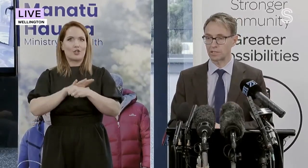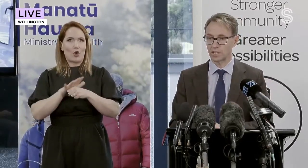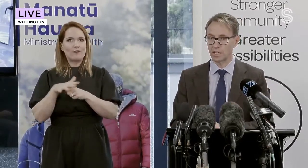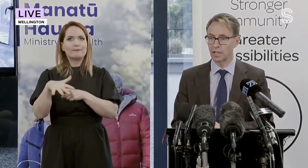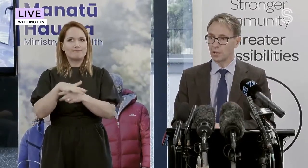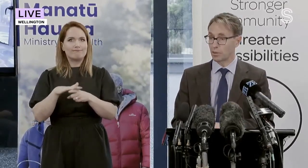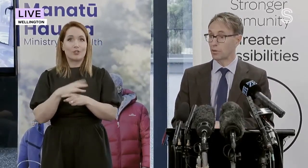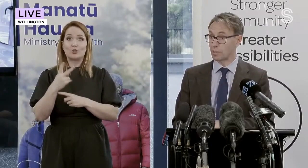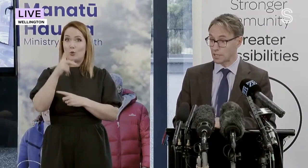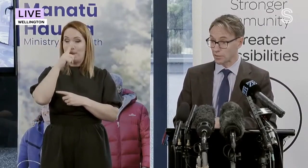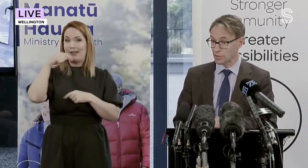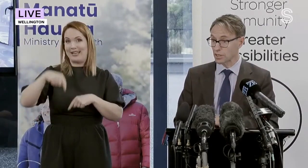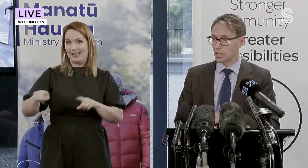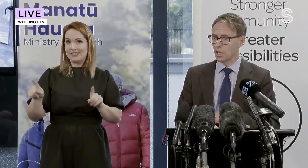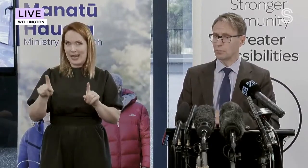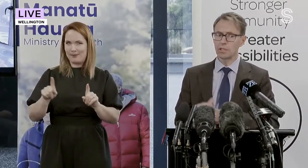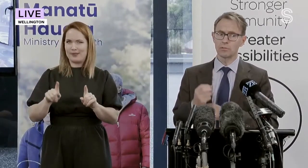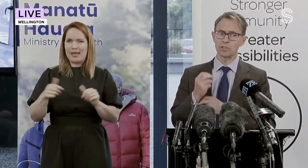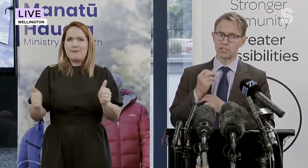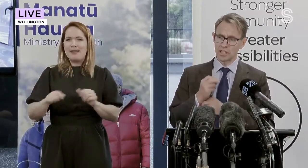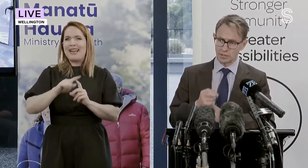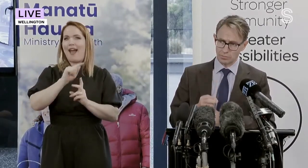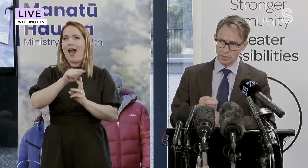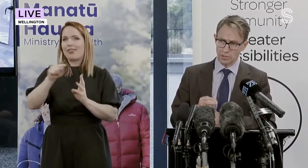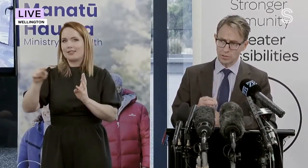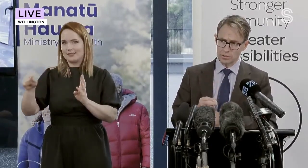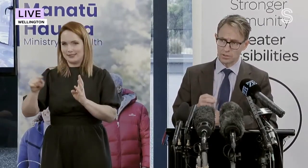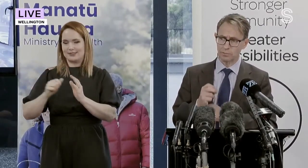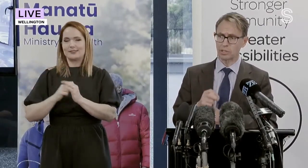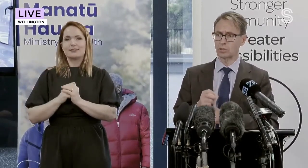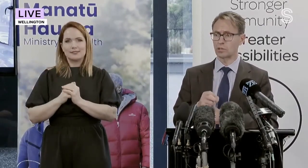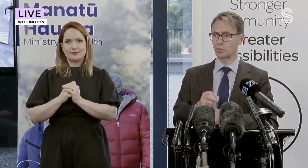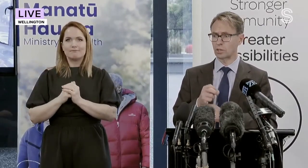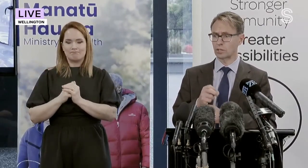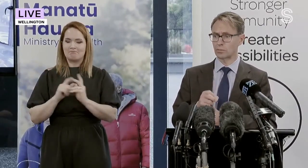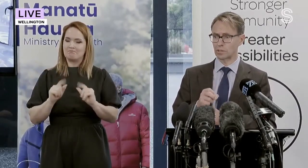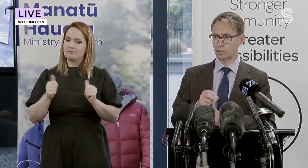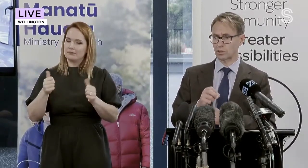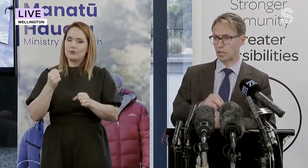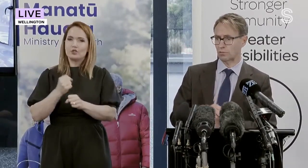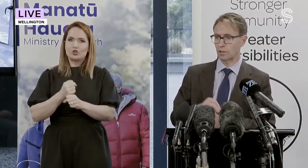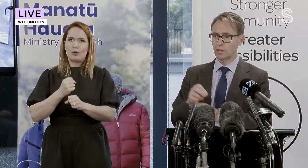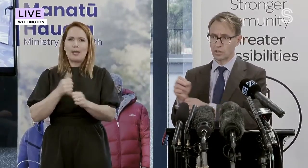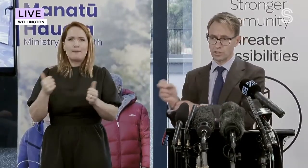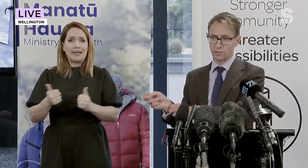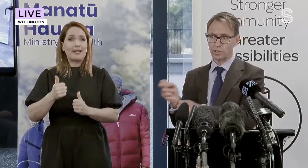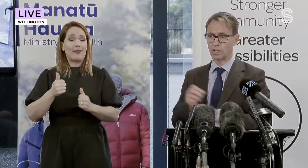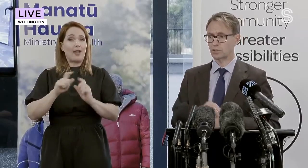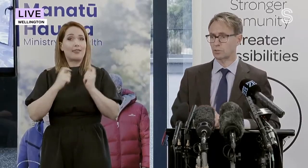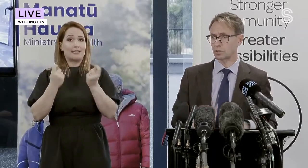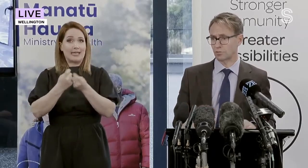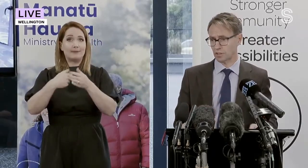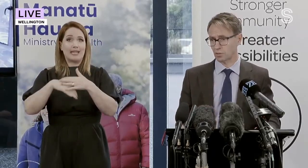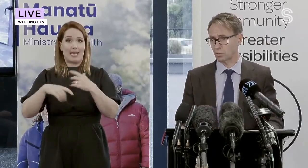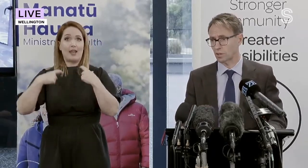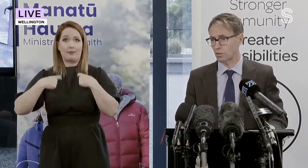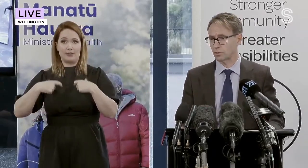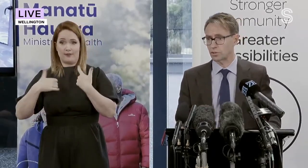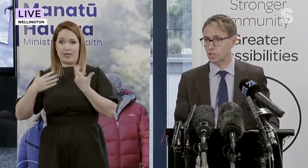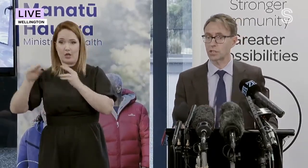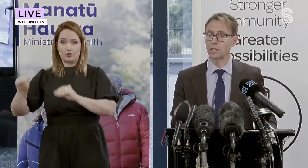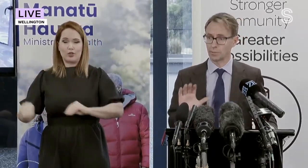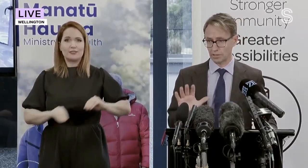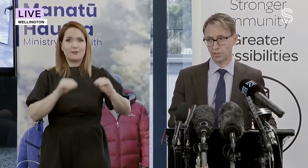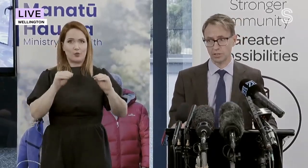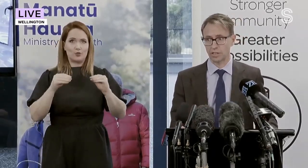here with me today, but there are many others, and many of the teams that have been doing the work in the ministry have transferred now to Whatu Health